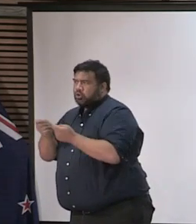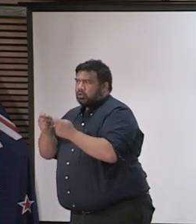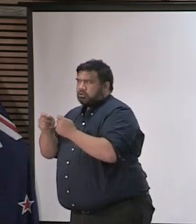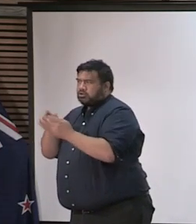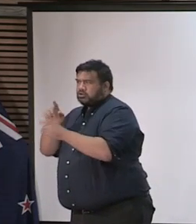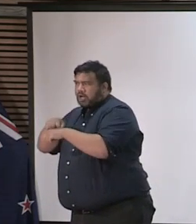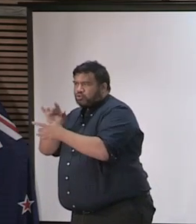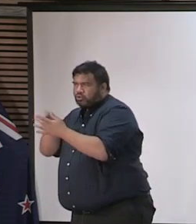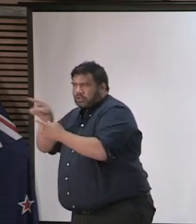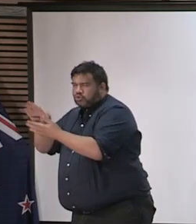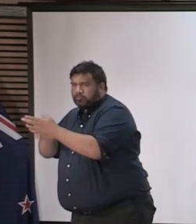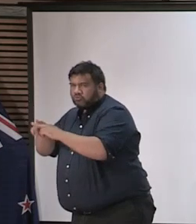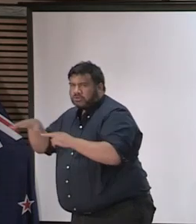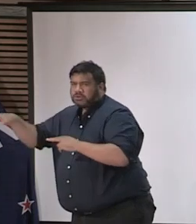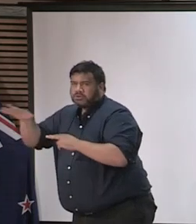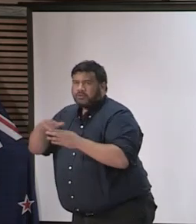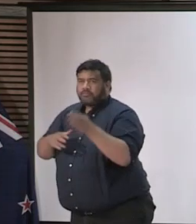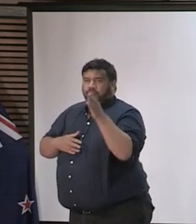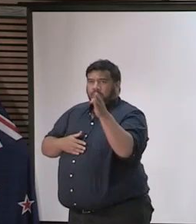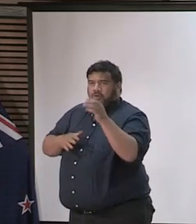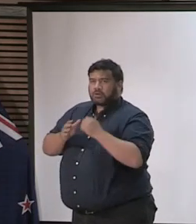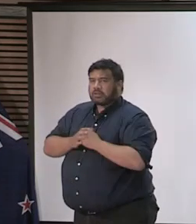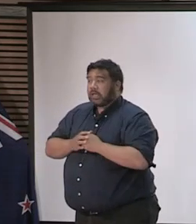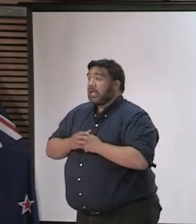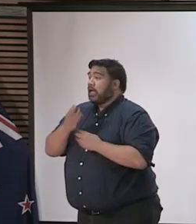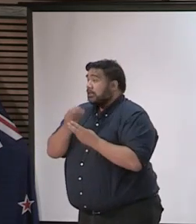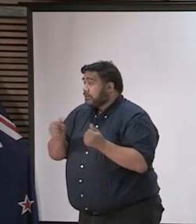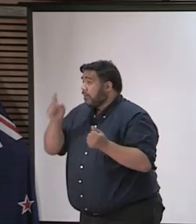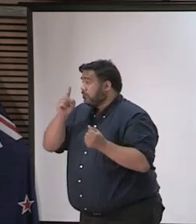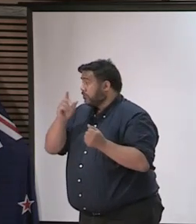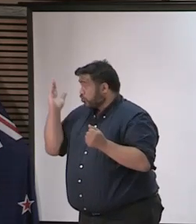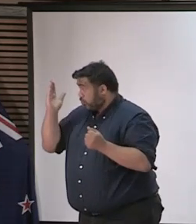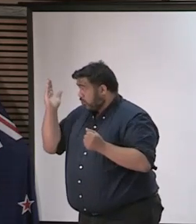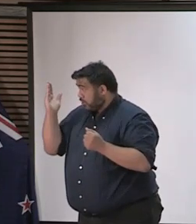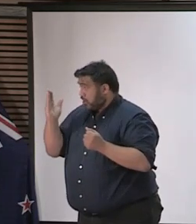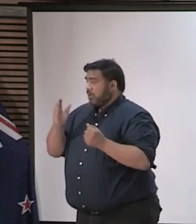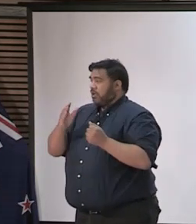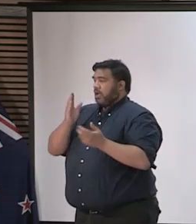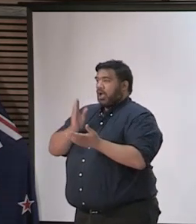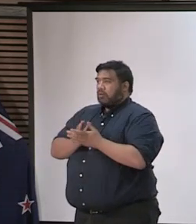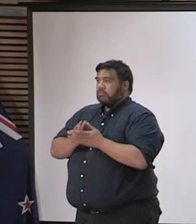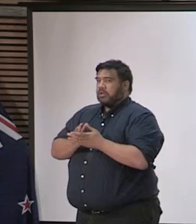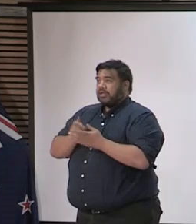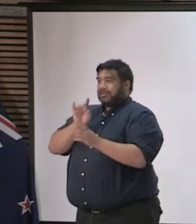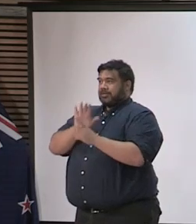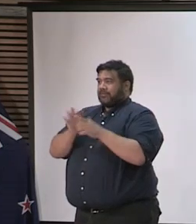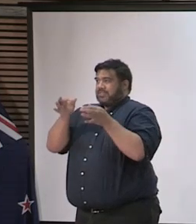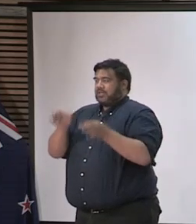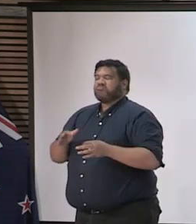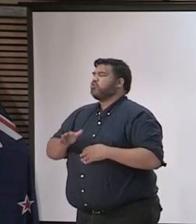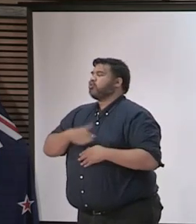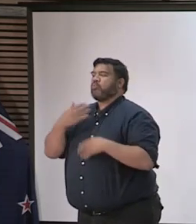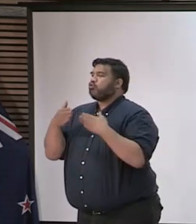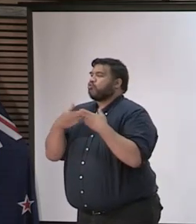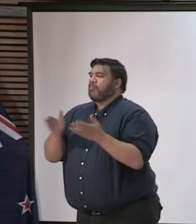are extremely worried and many won't be opening under level 3. Is that a choice that they can make? Look, we're not being too heavy-handed in